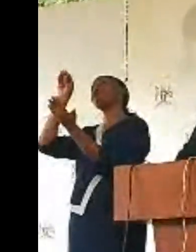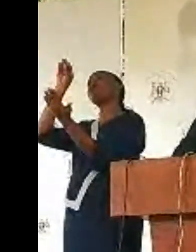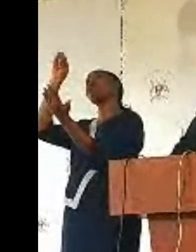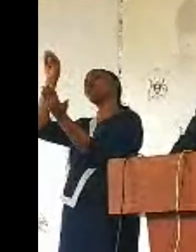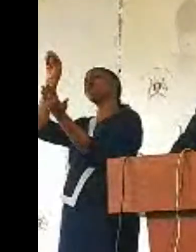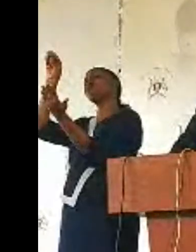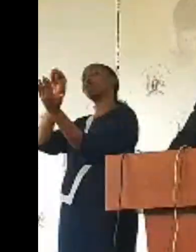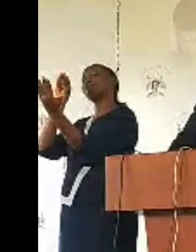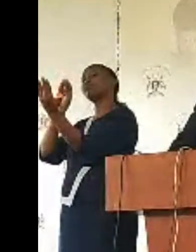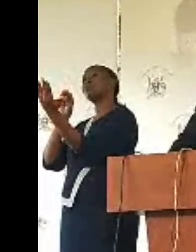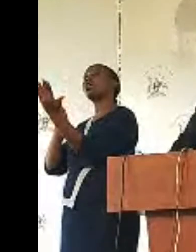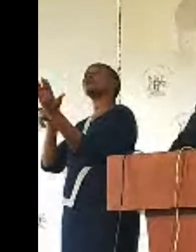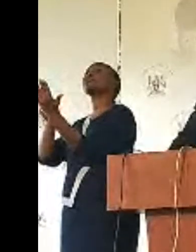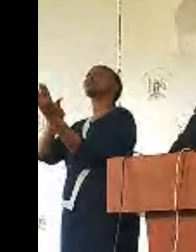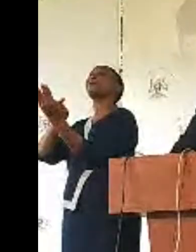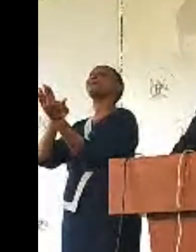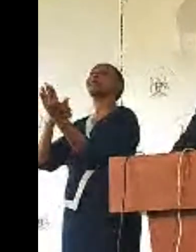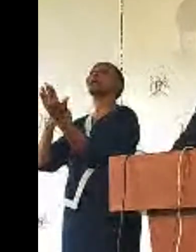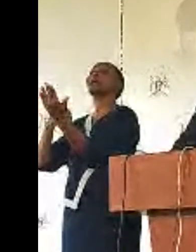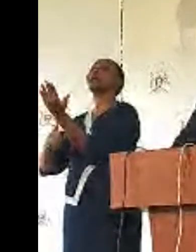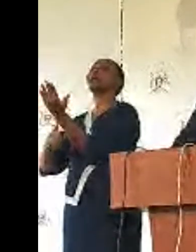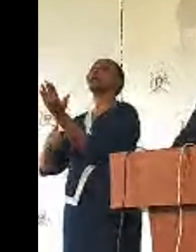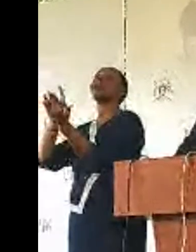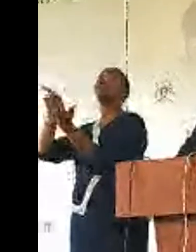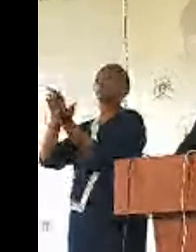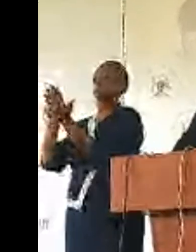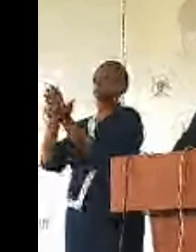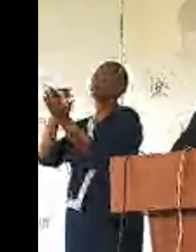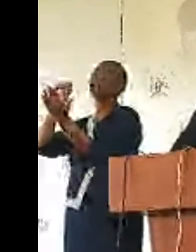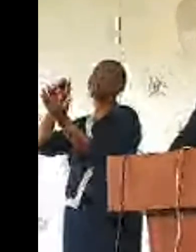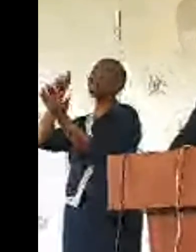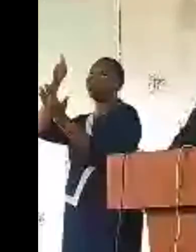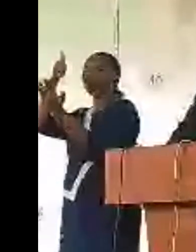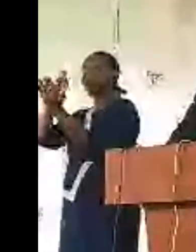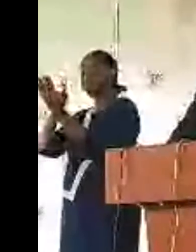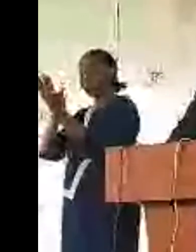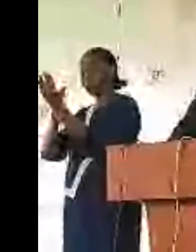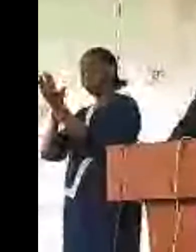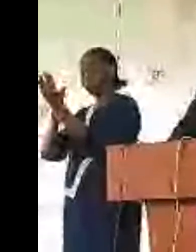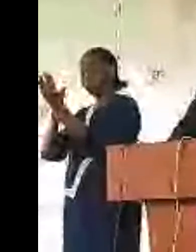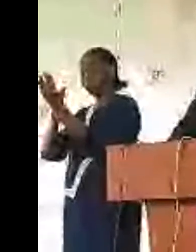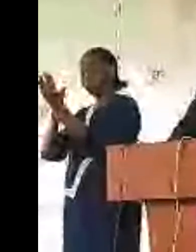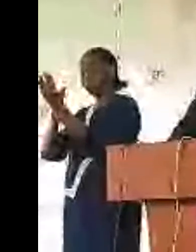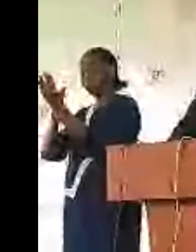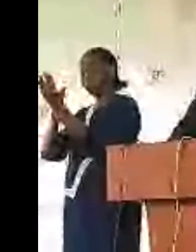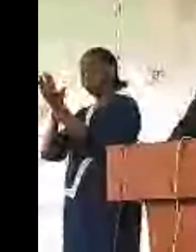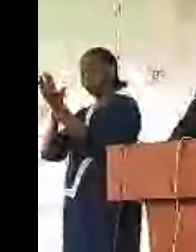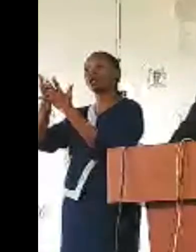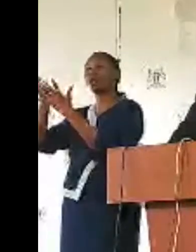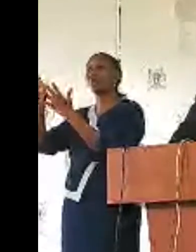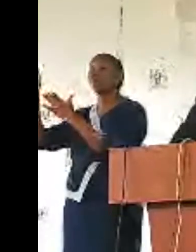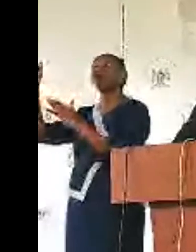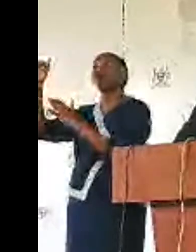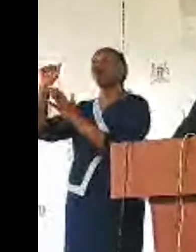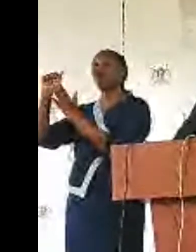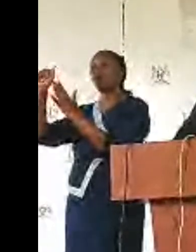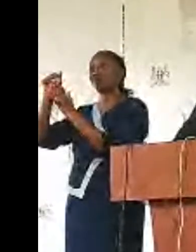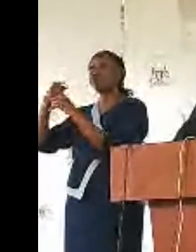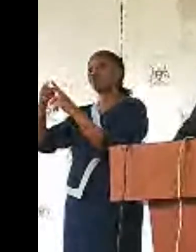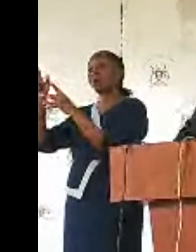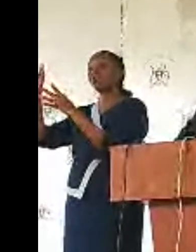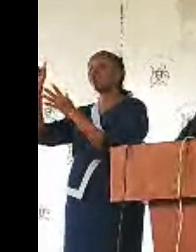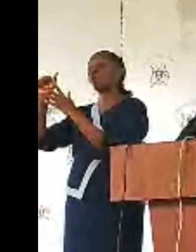persons. So we expect by middle of August,